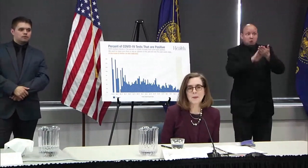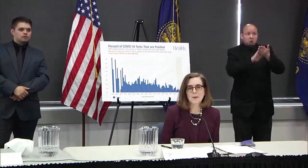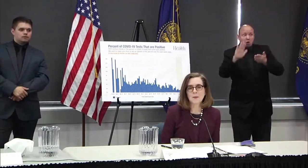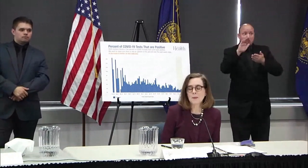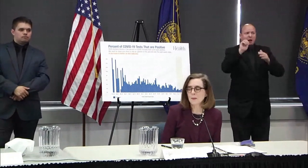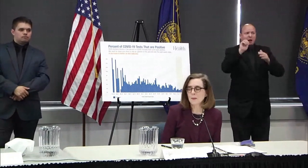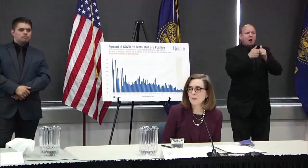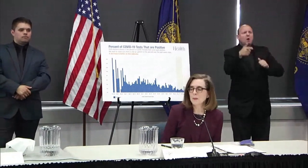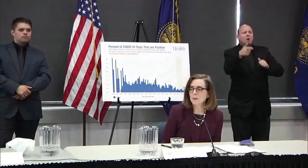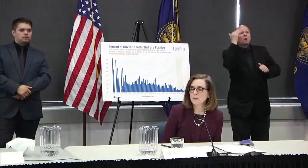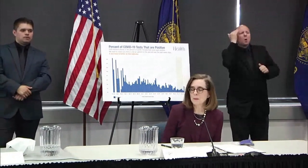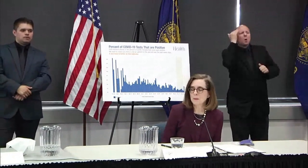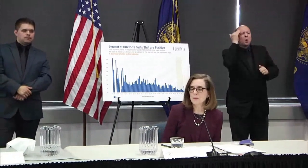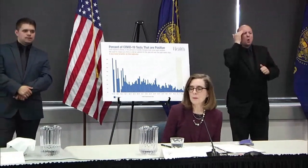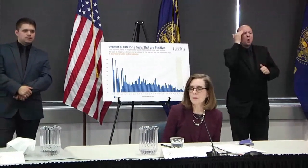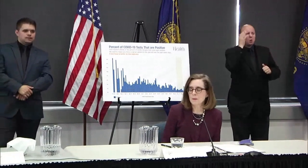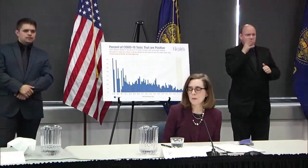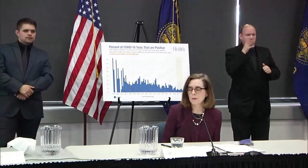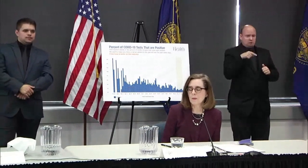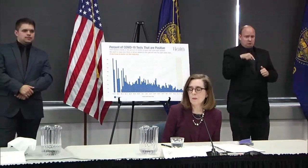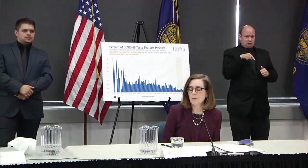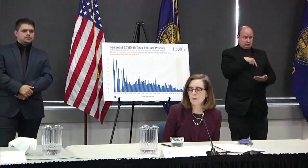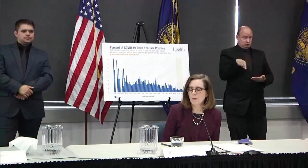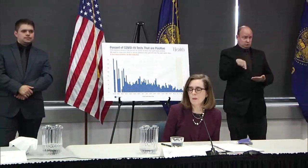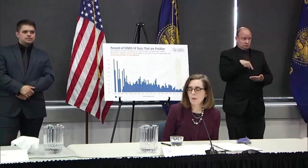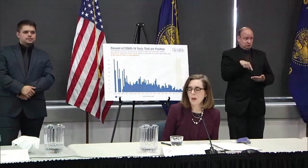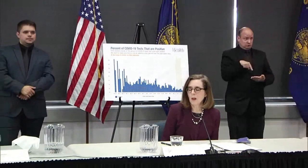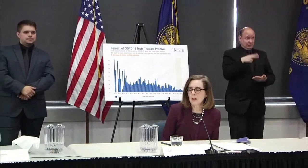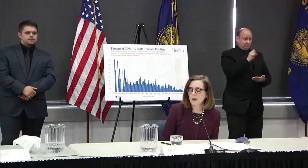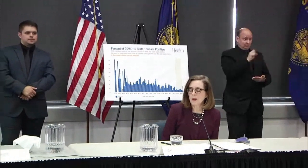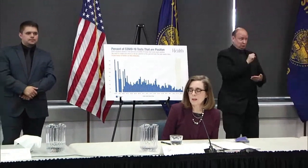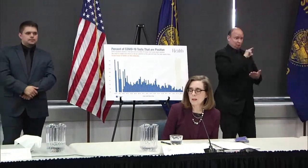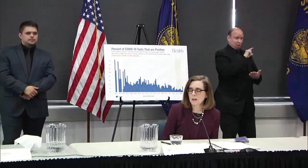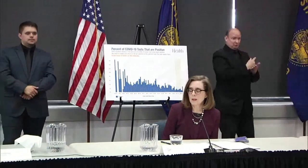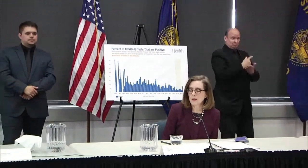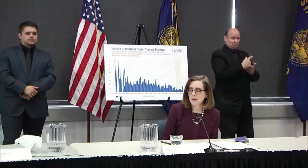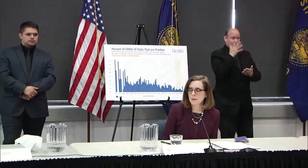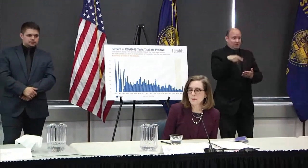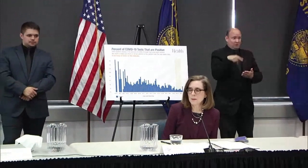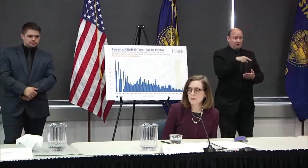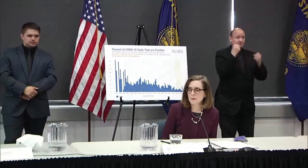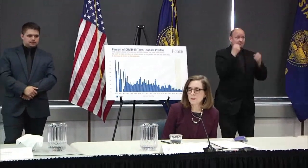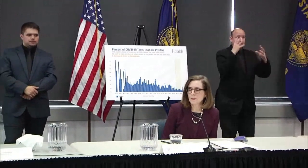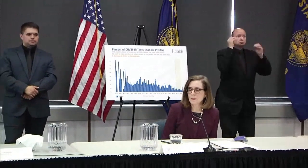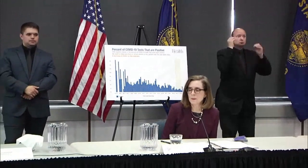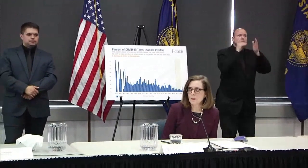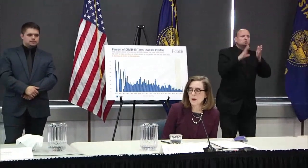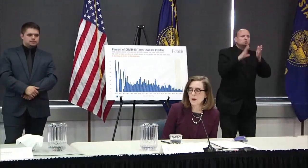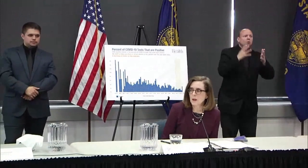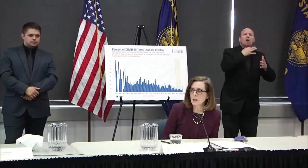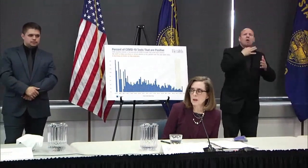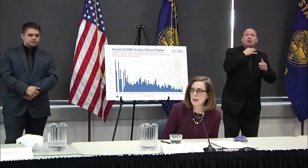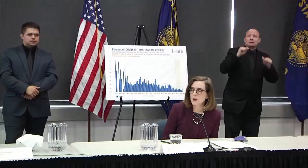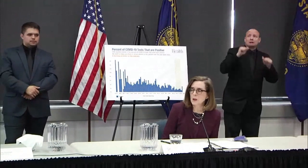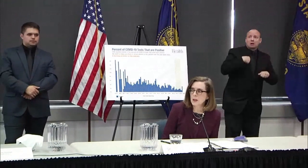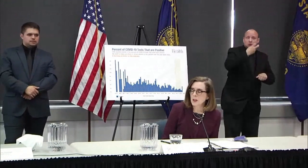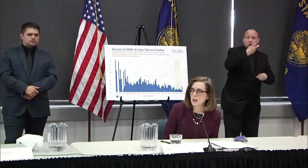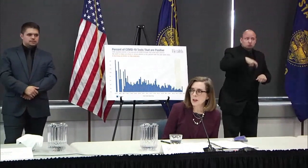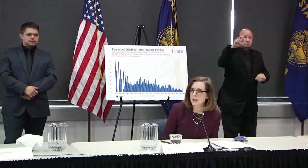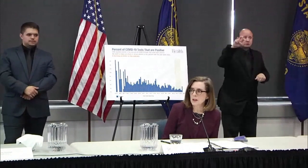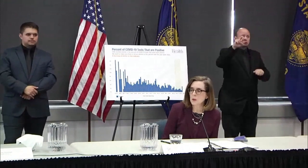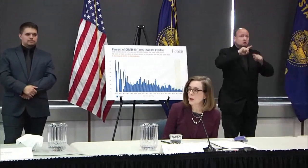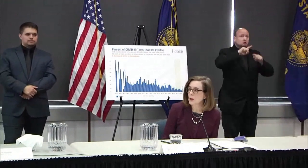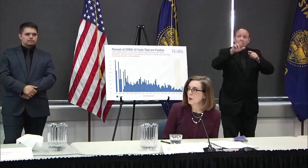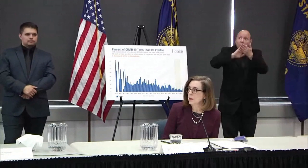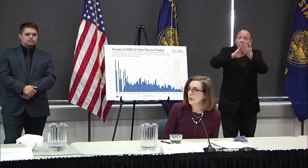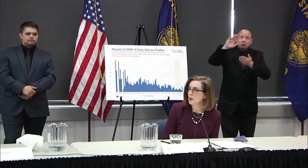week. A lot of those students are going to want to know if they can come to Corvallis or Eugene or any of the other universities and colleges. Director